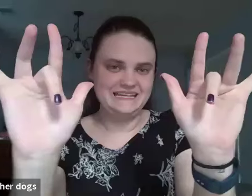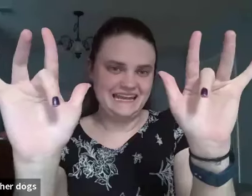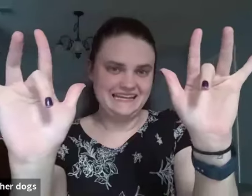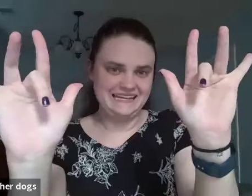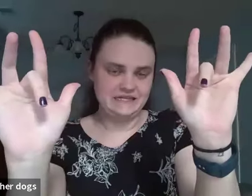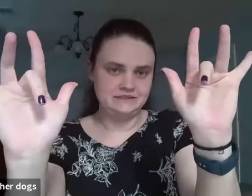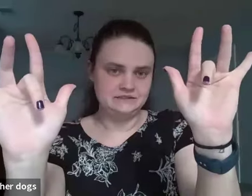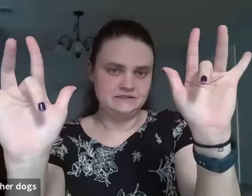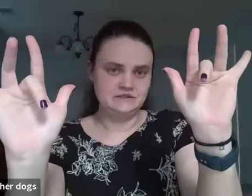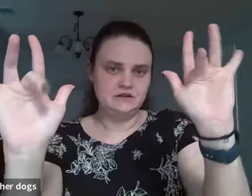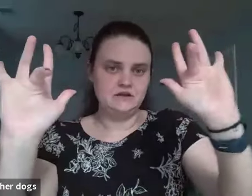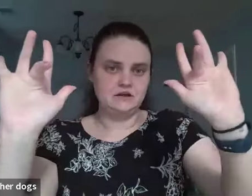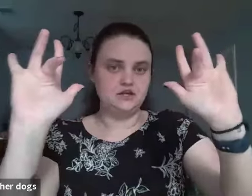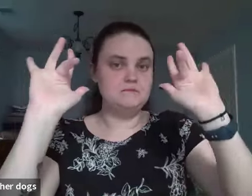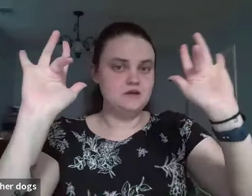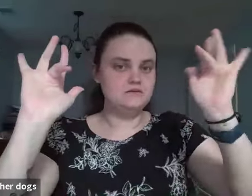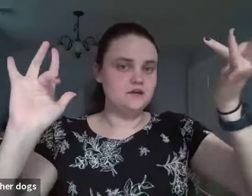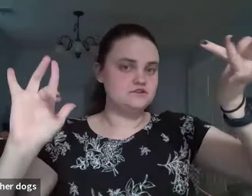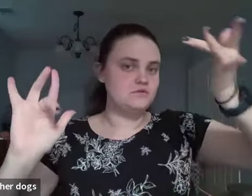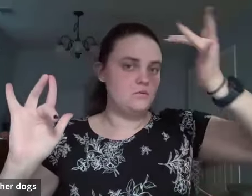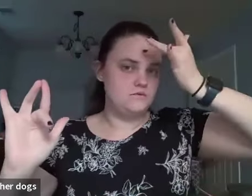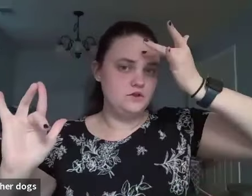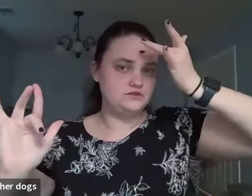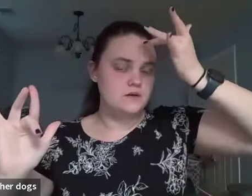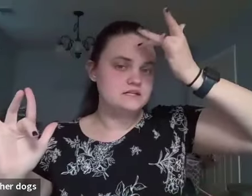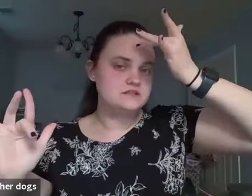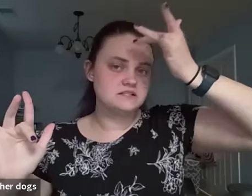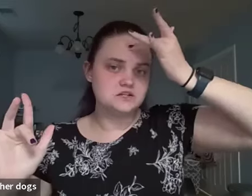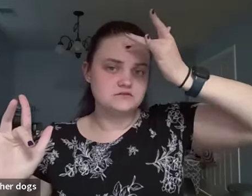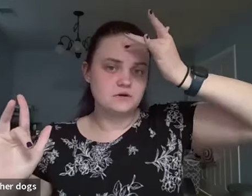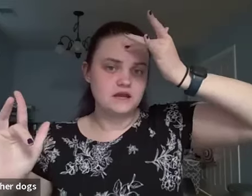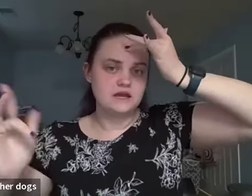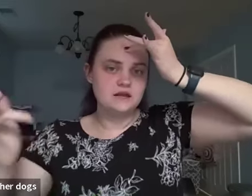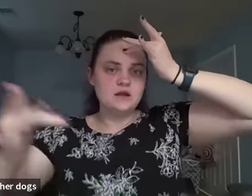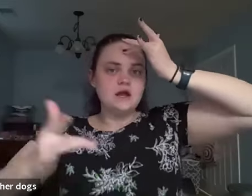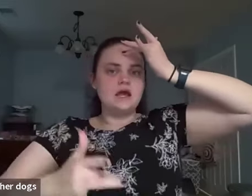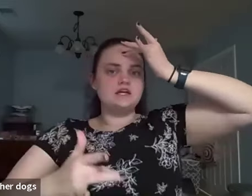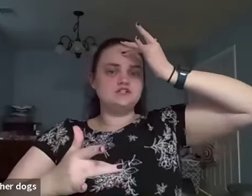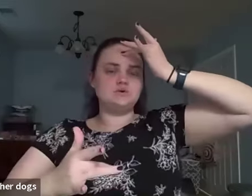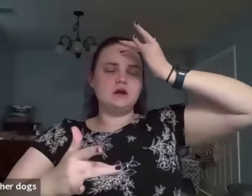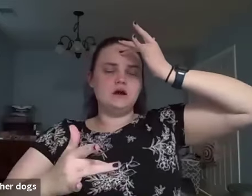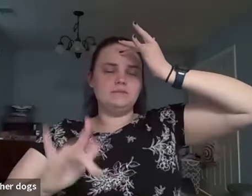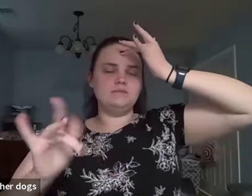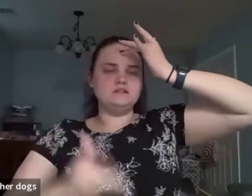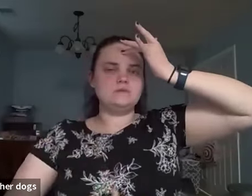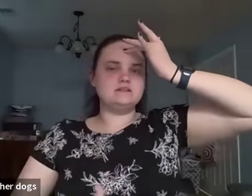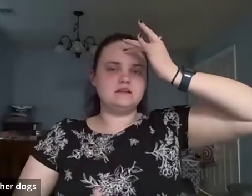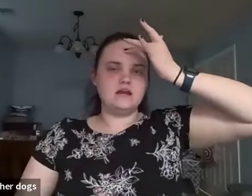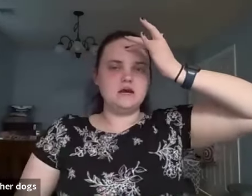bent eight again. All right, your middle fingers, your dominant's going to touch your forehead and your non-dominant's going to kind of come